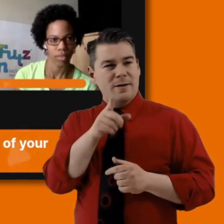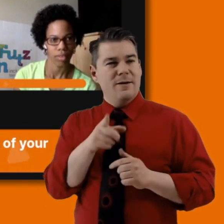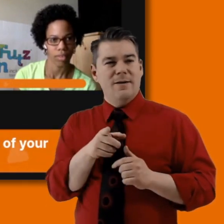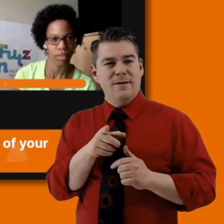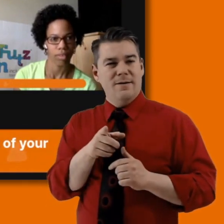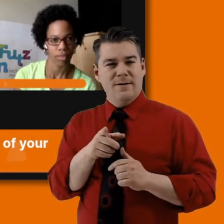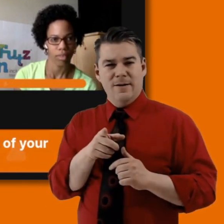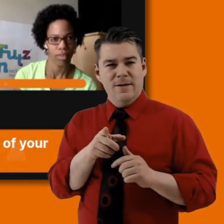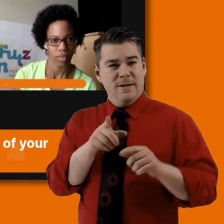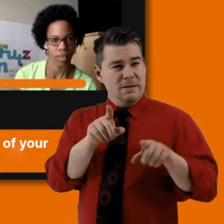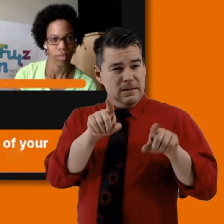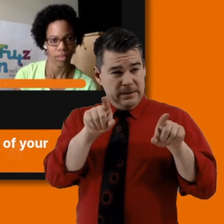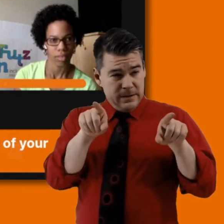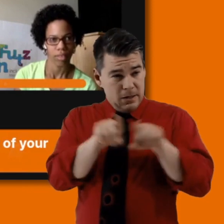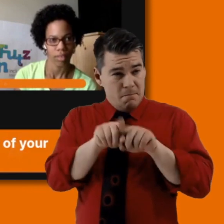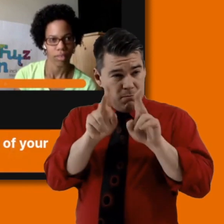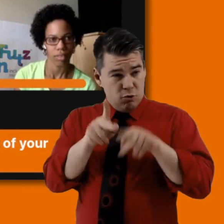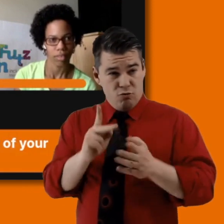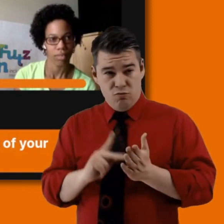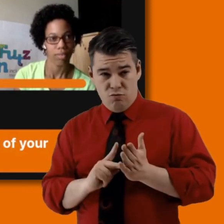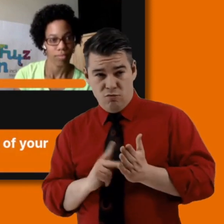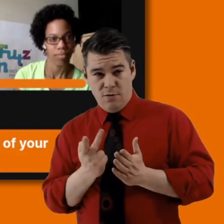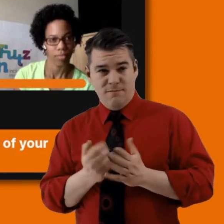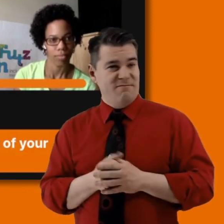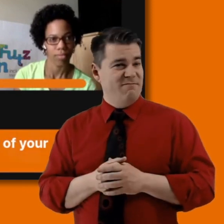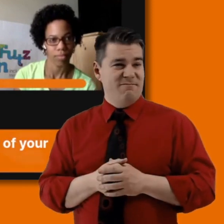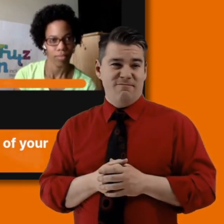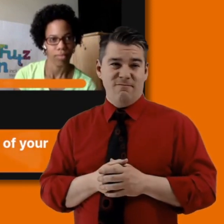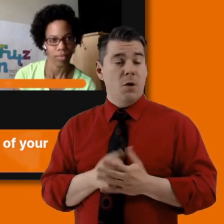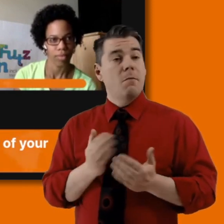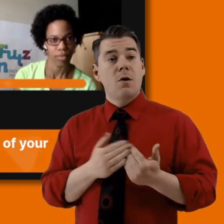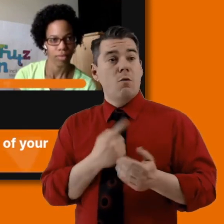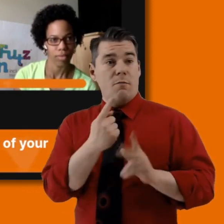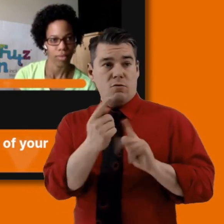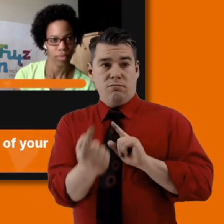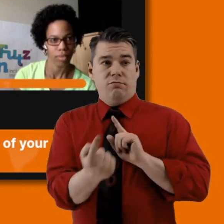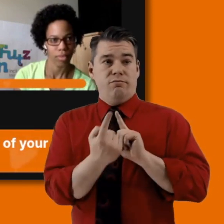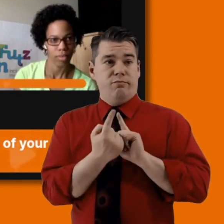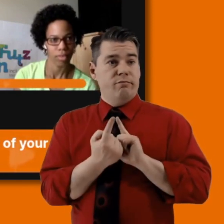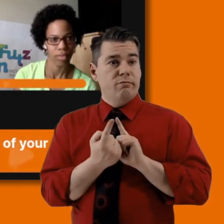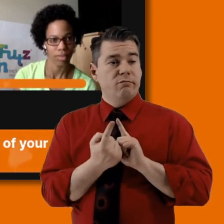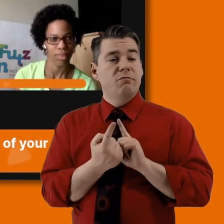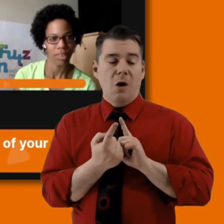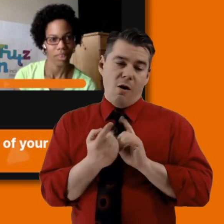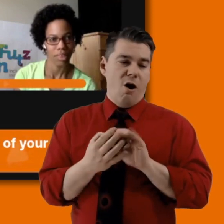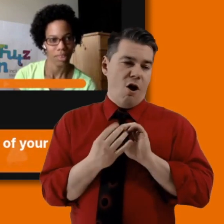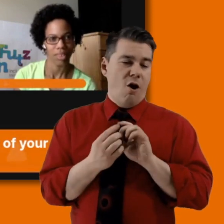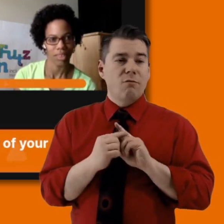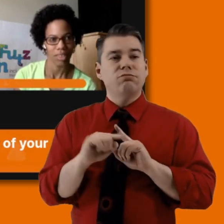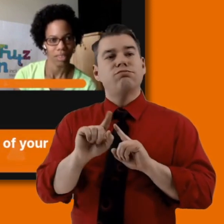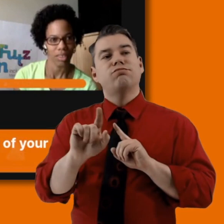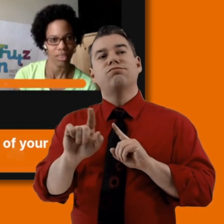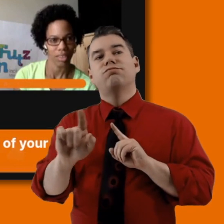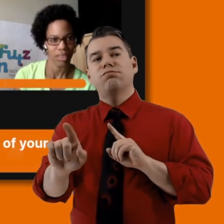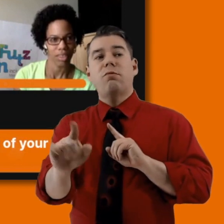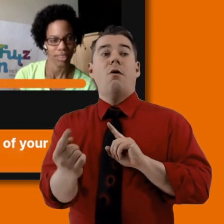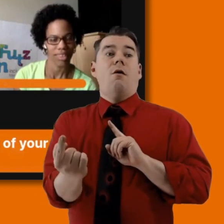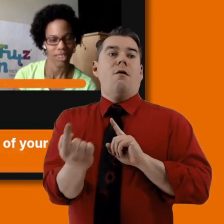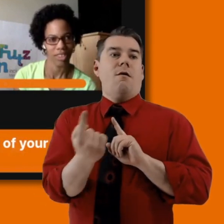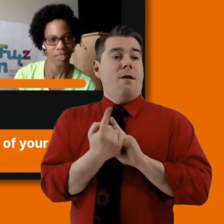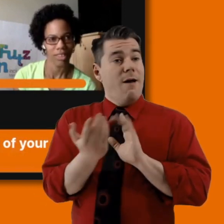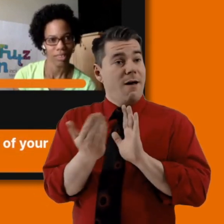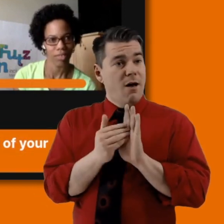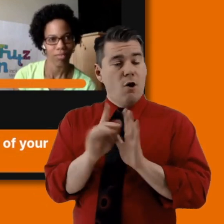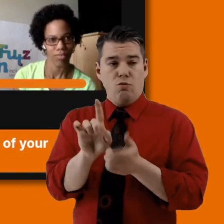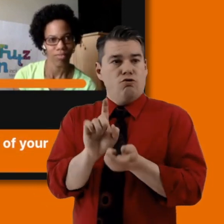the same person twice. Even if that person comes back to you, they've changed. Just by being out in the world, they've changed.